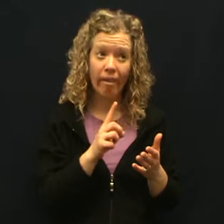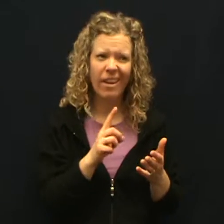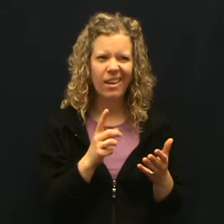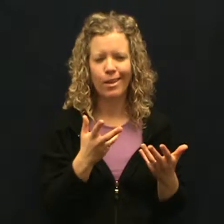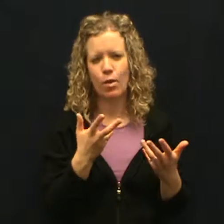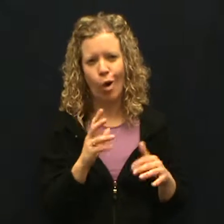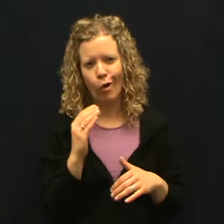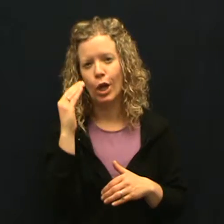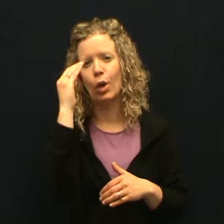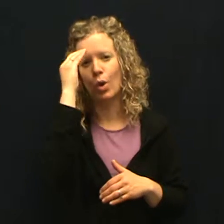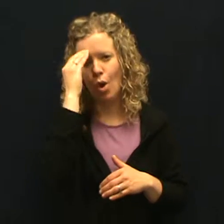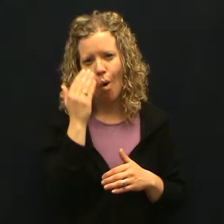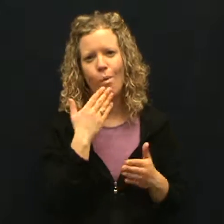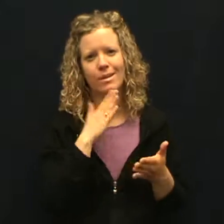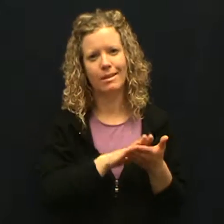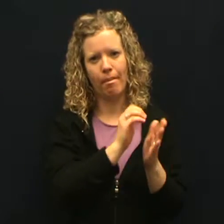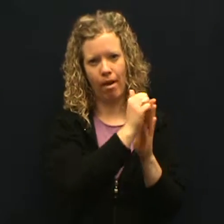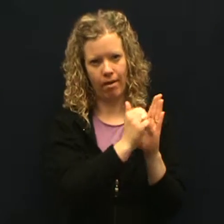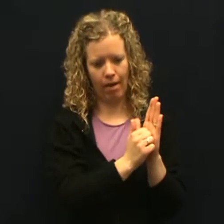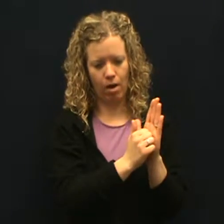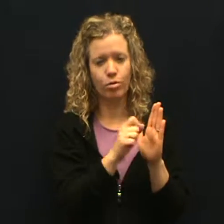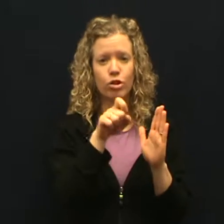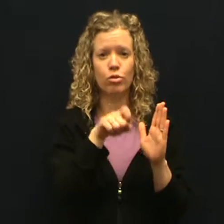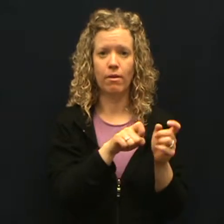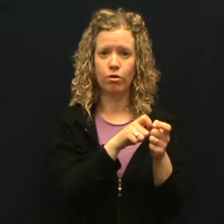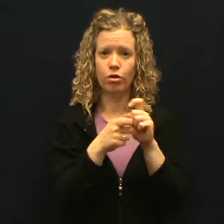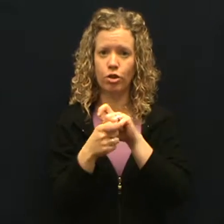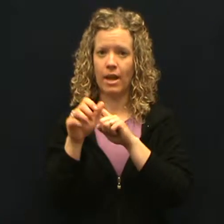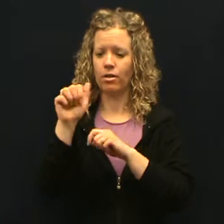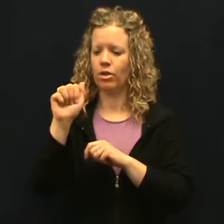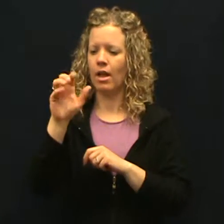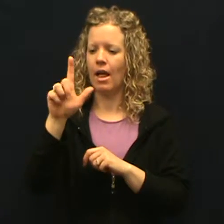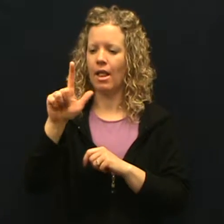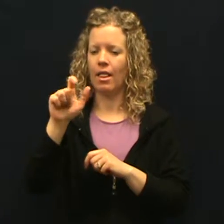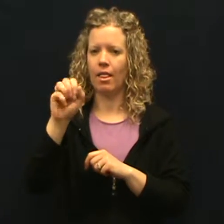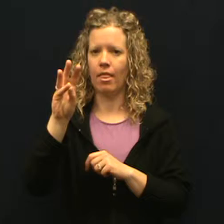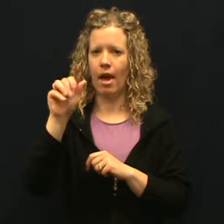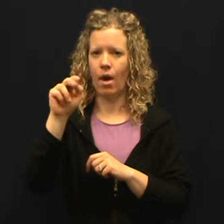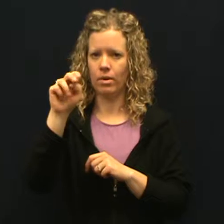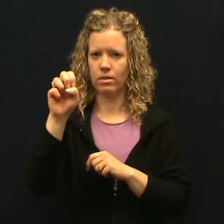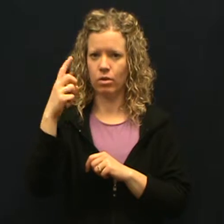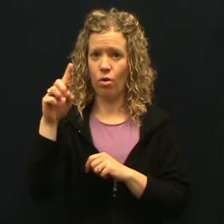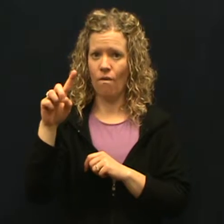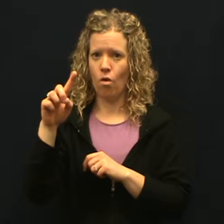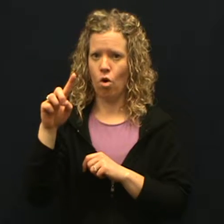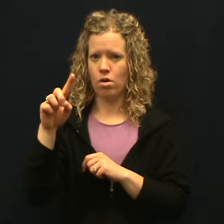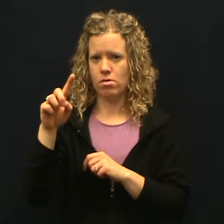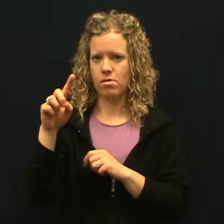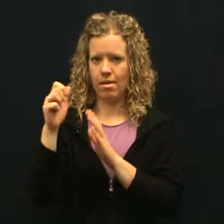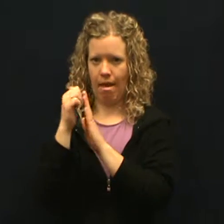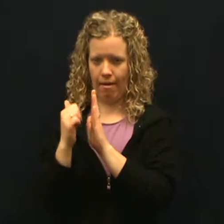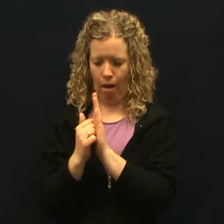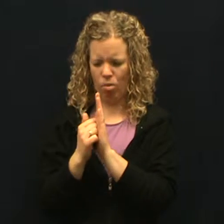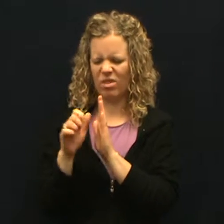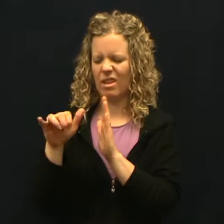be bad, you also have to adjust your allowance for doubtful accounts, which is your estimate of your